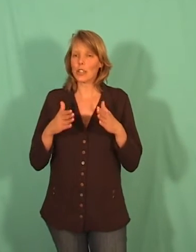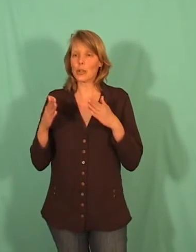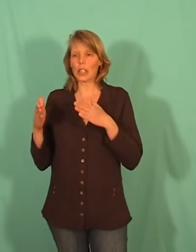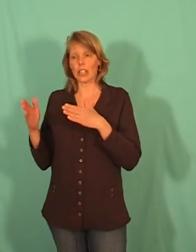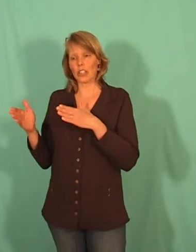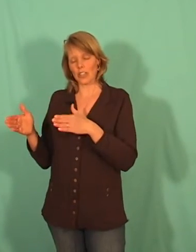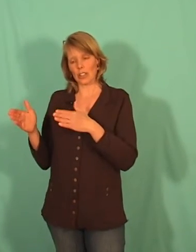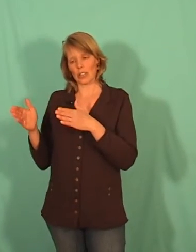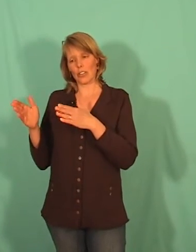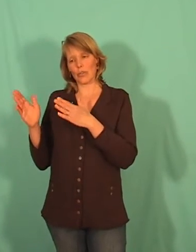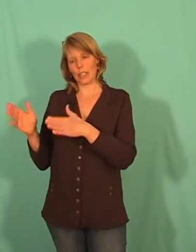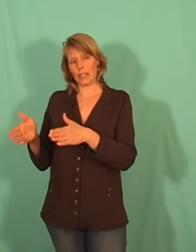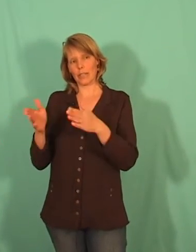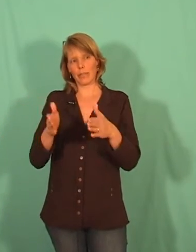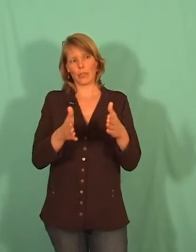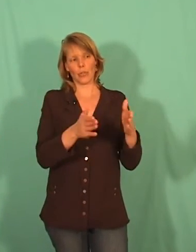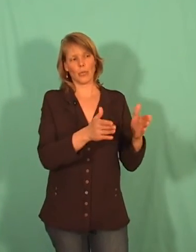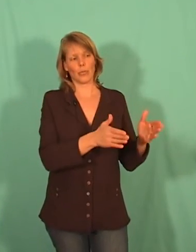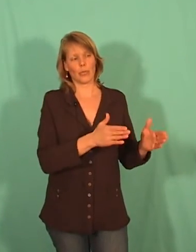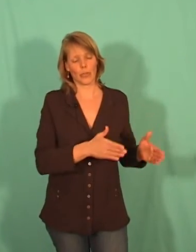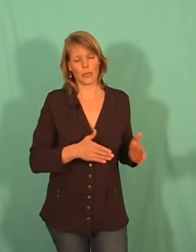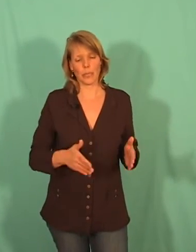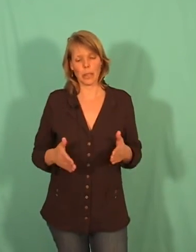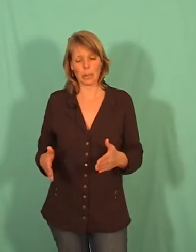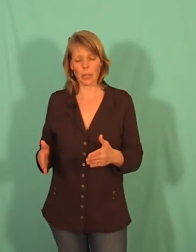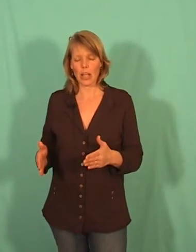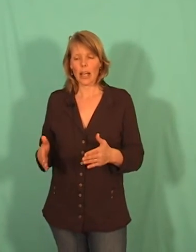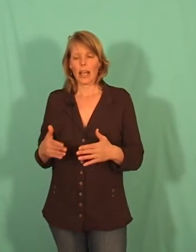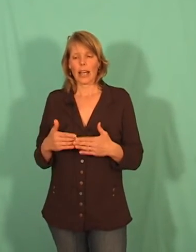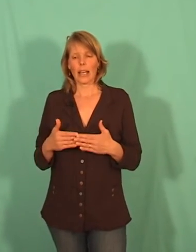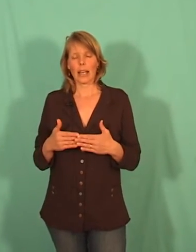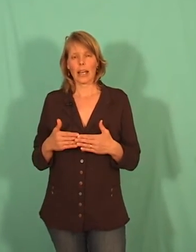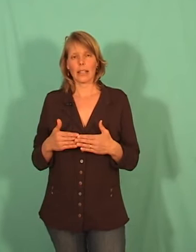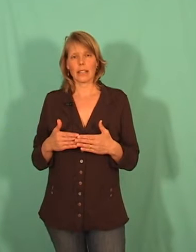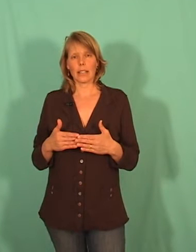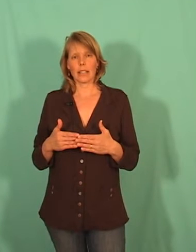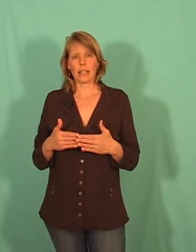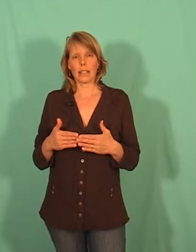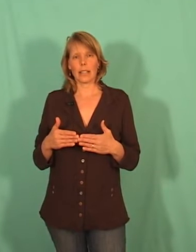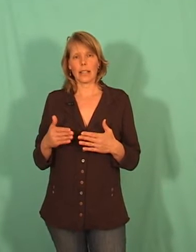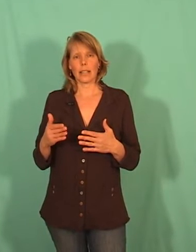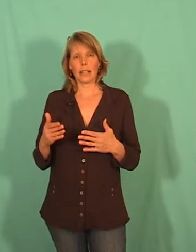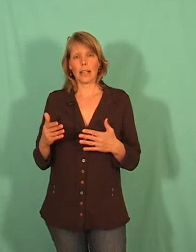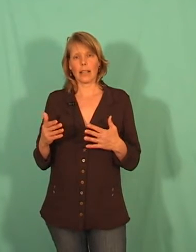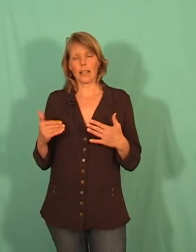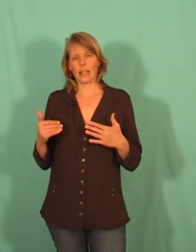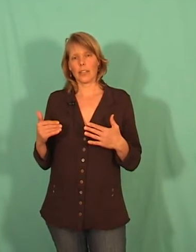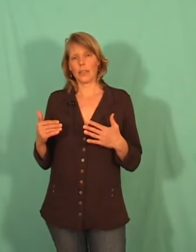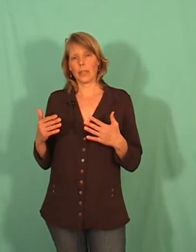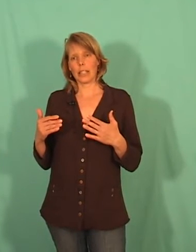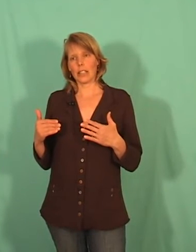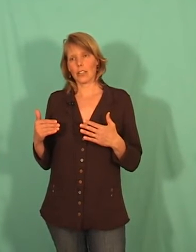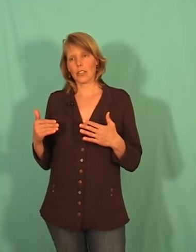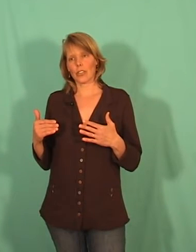can, give to certain people. And unlike, in English,